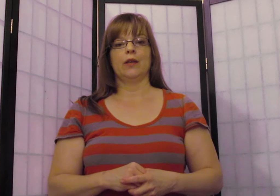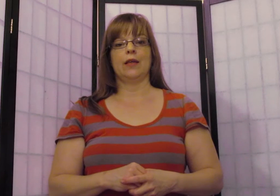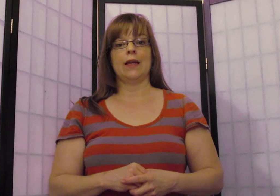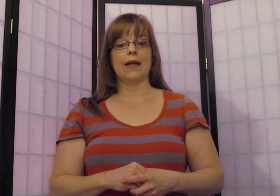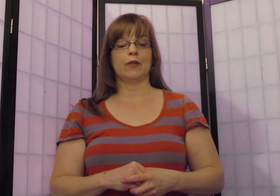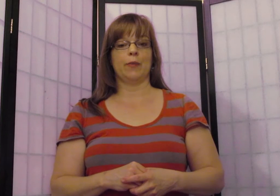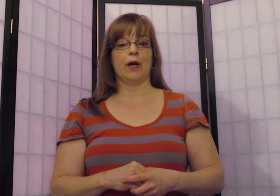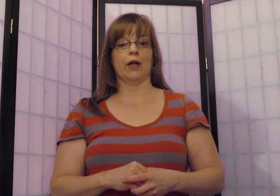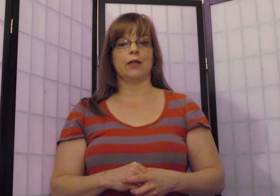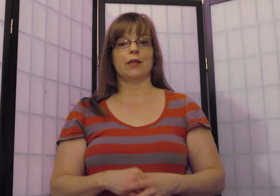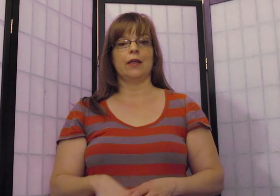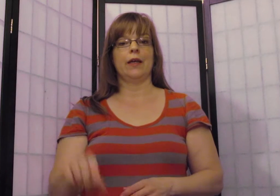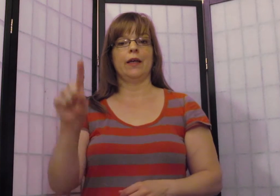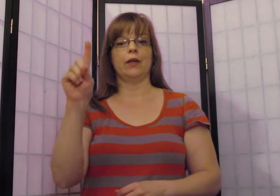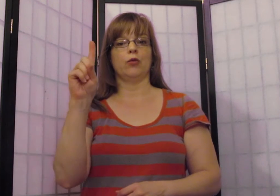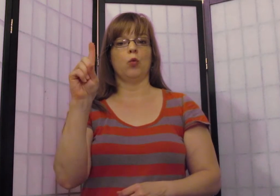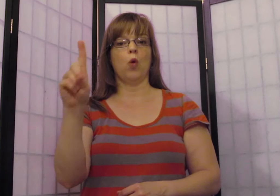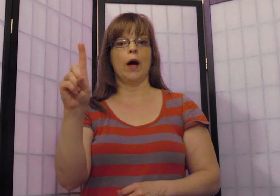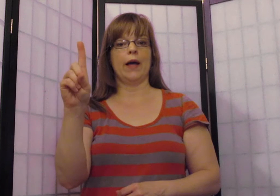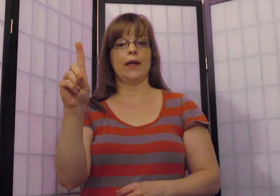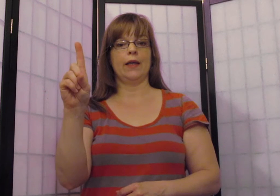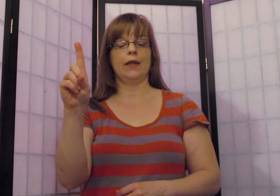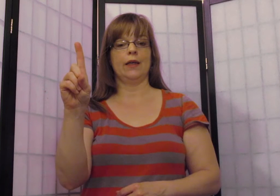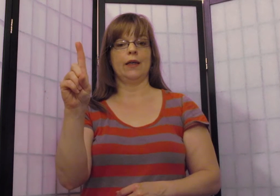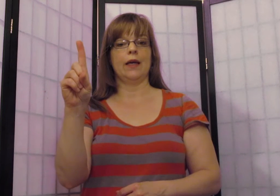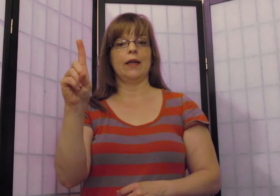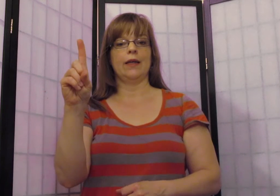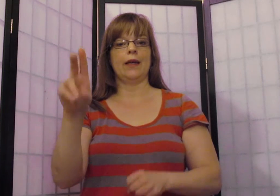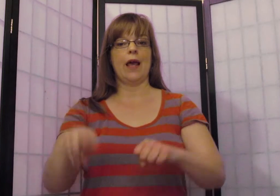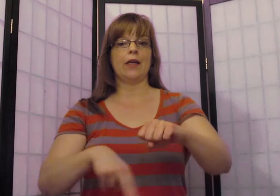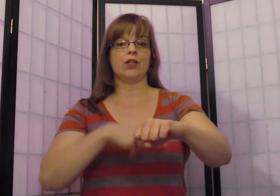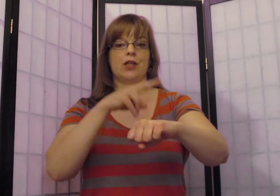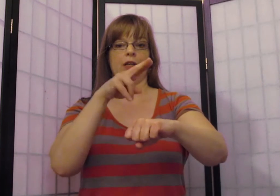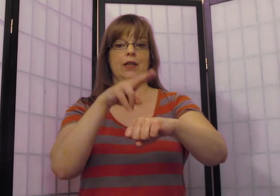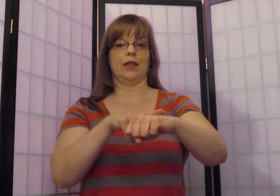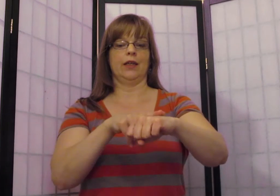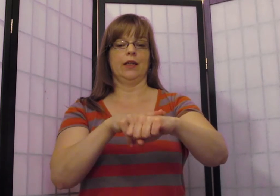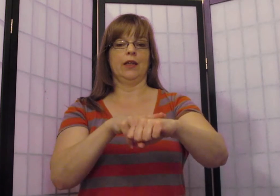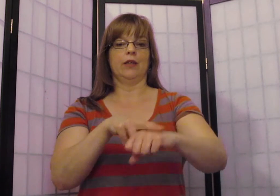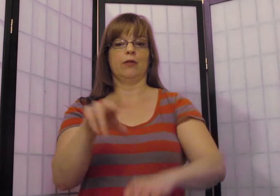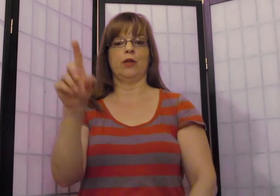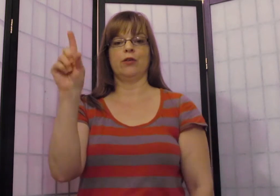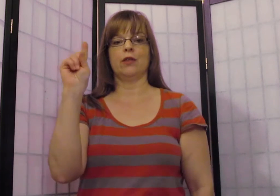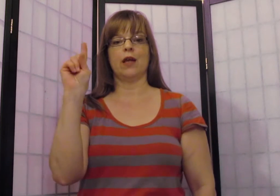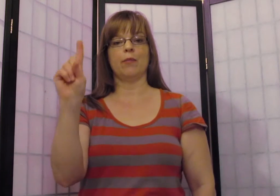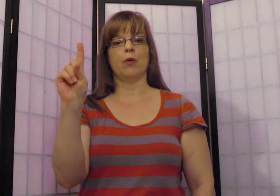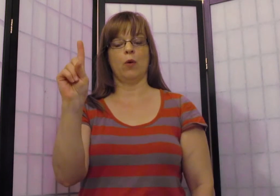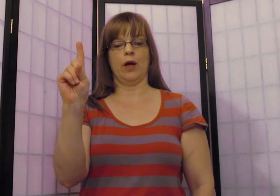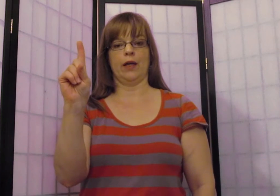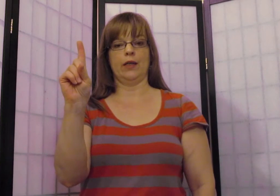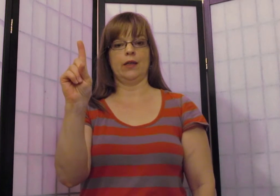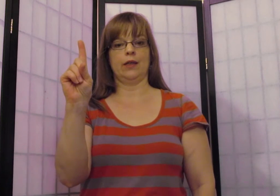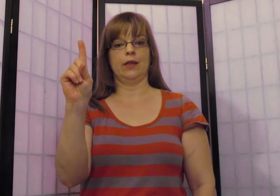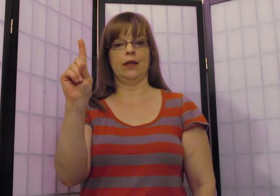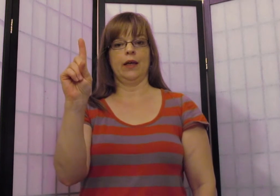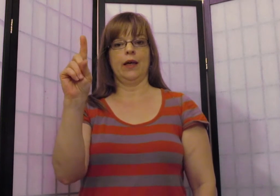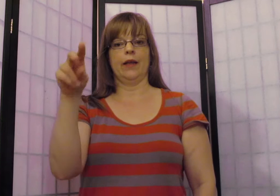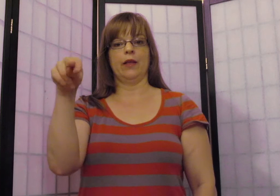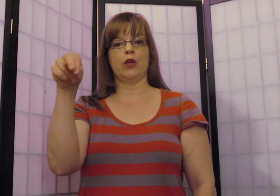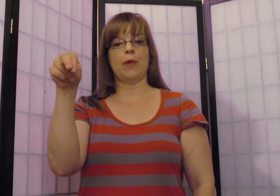The next part is one nation. So use the number 1, and then you make